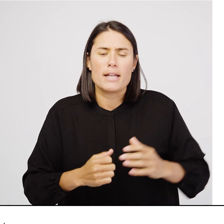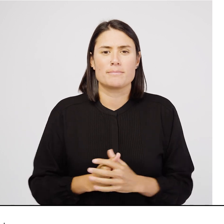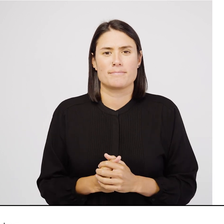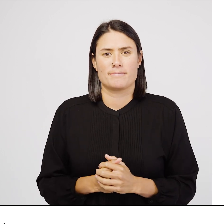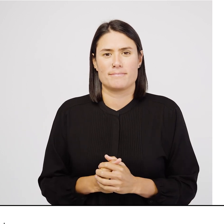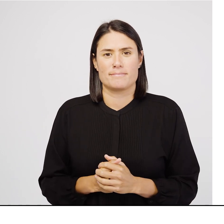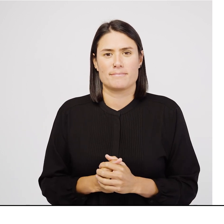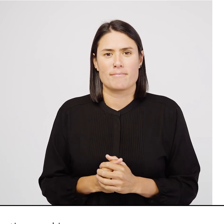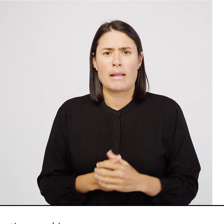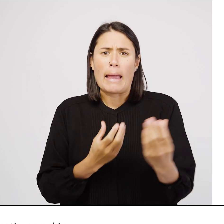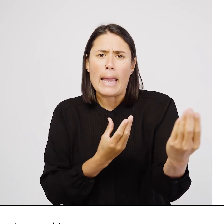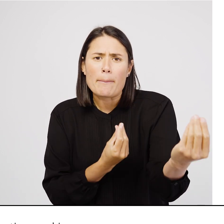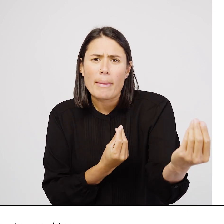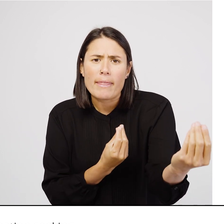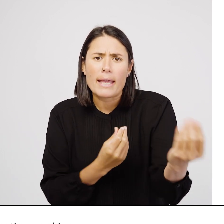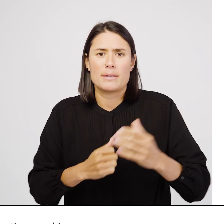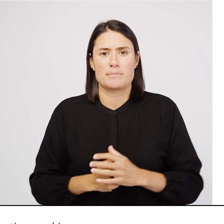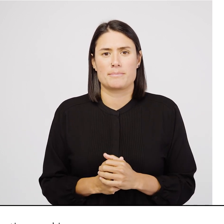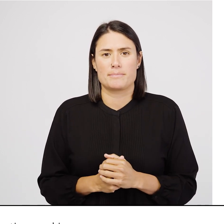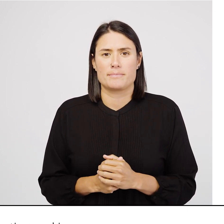clarifying, empathy,